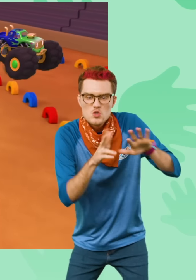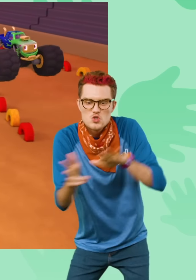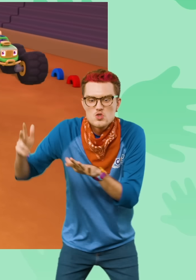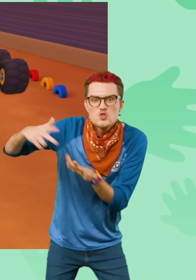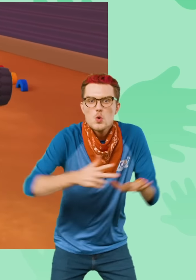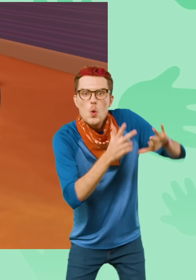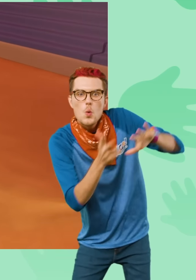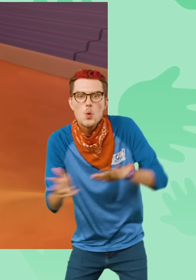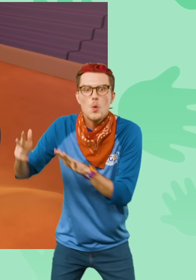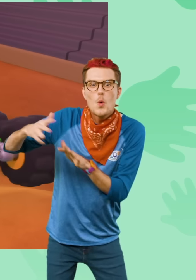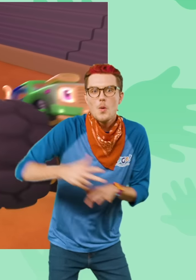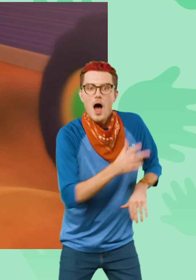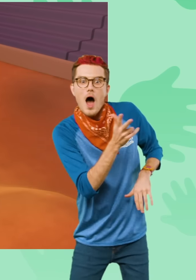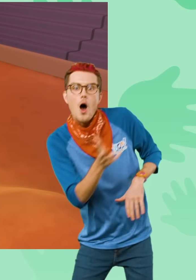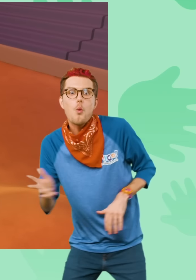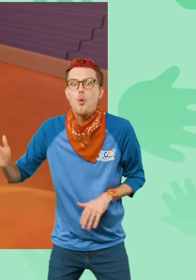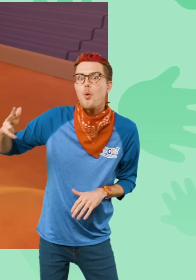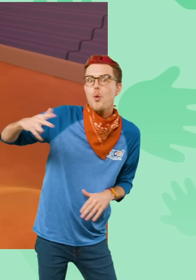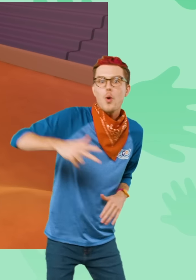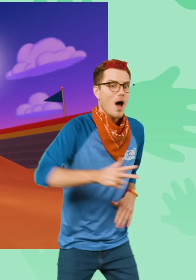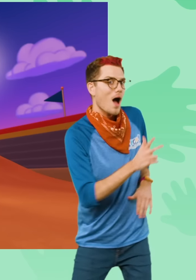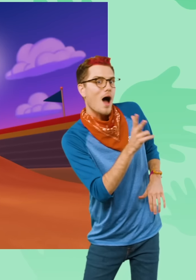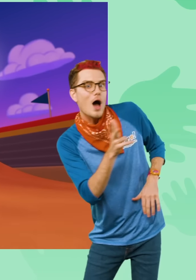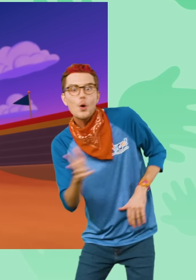dominate the obstacle course! Whoa!